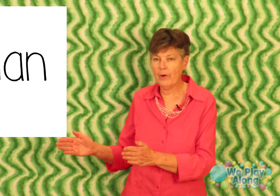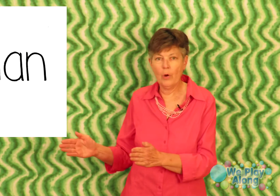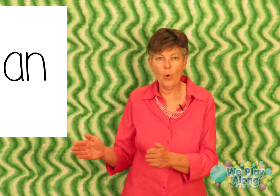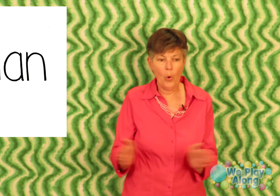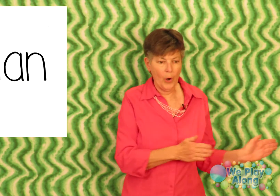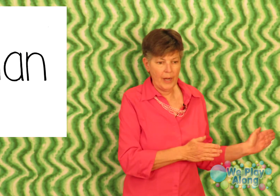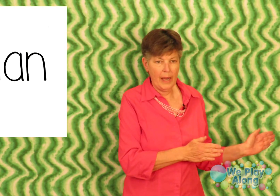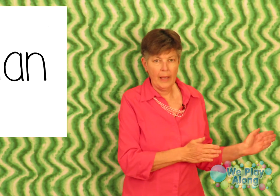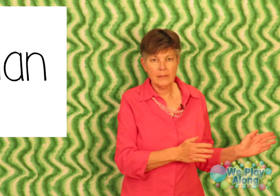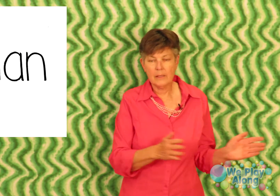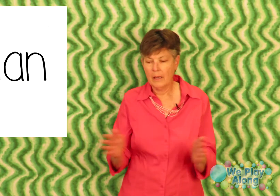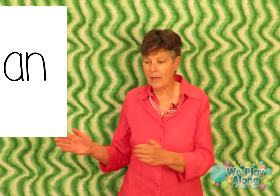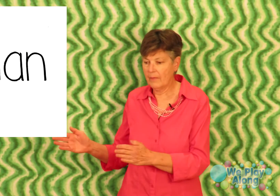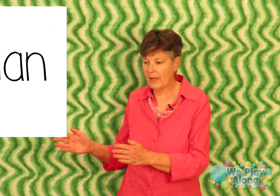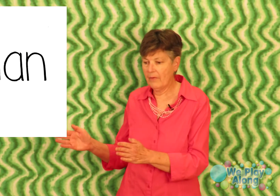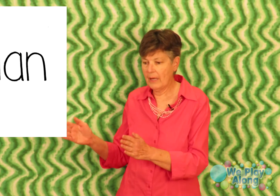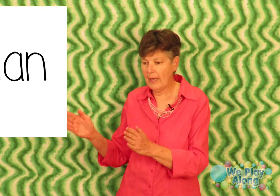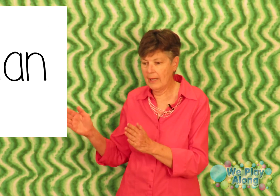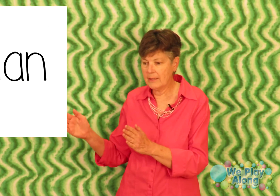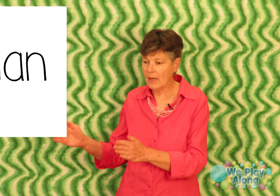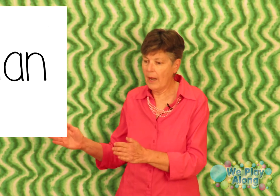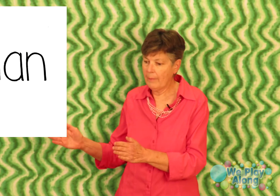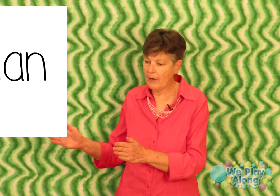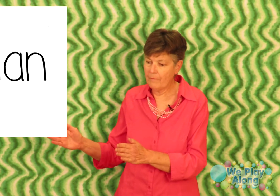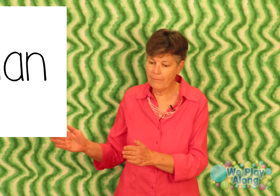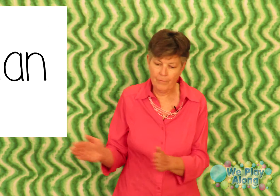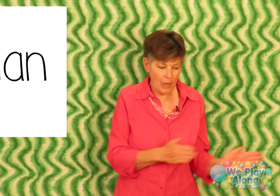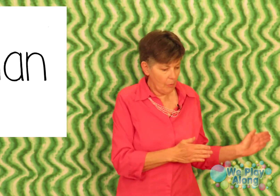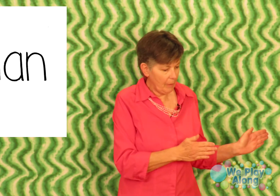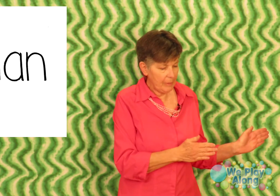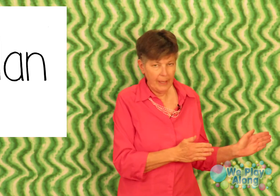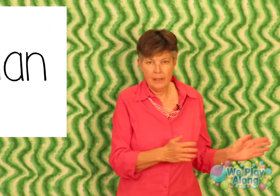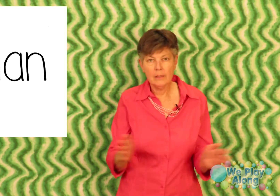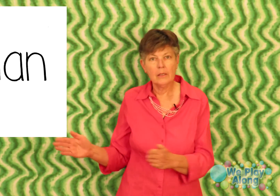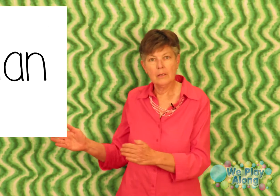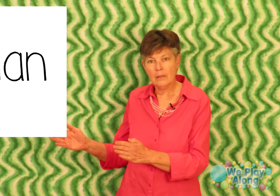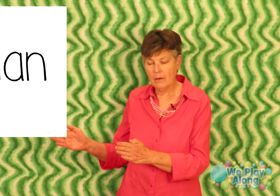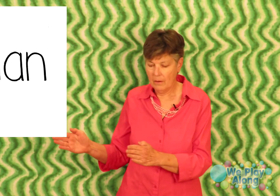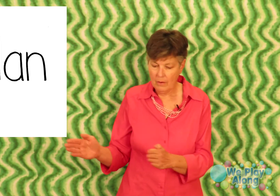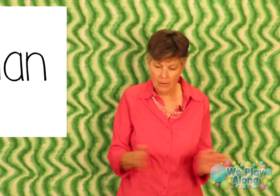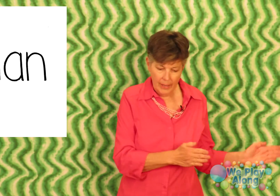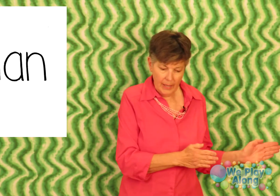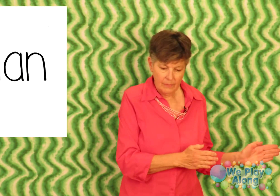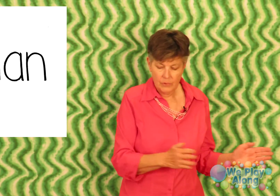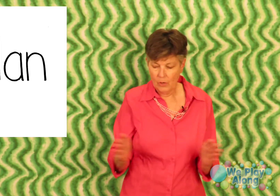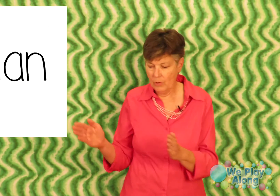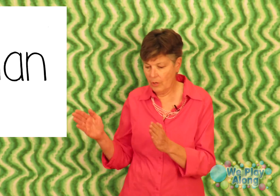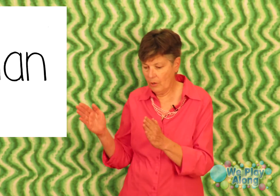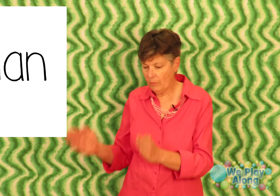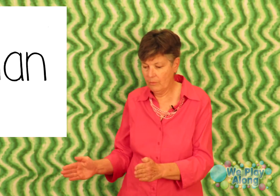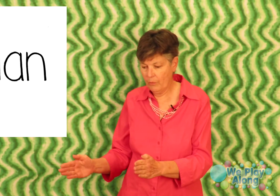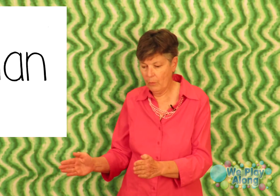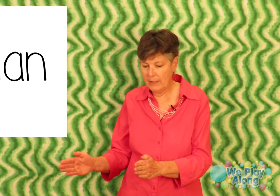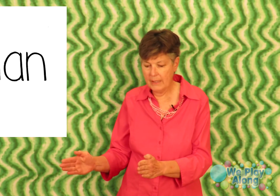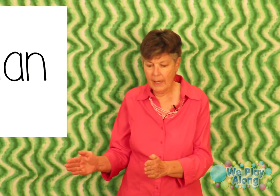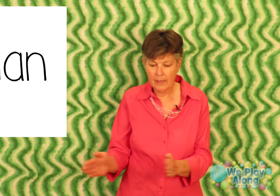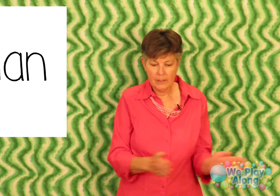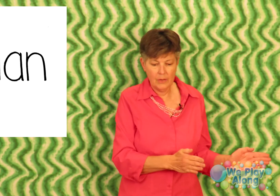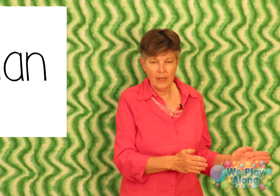very organized. Think of it as, I'm going to follow my plan. Okay, so you're going to go from one side to the